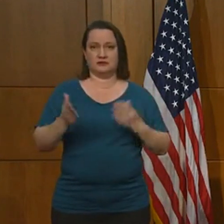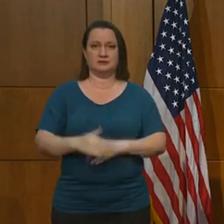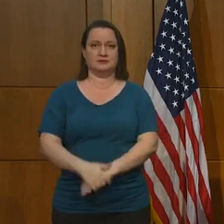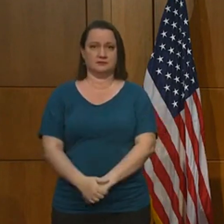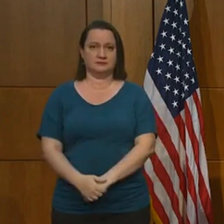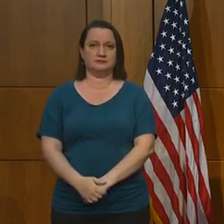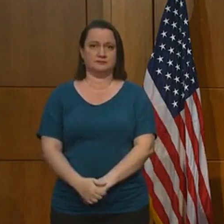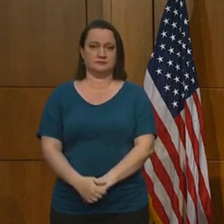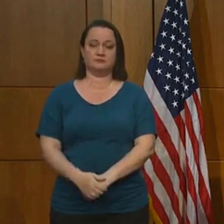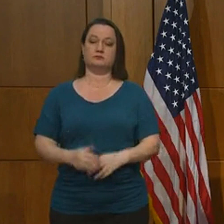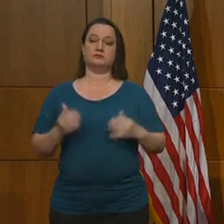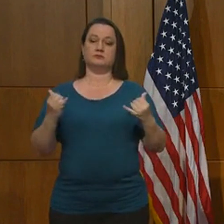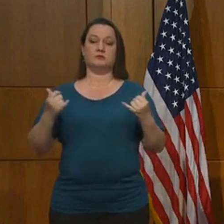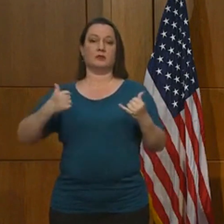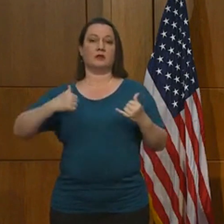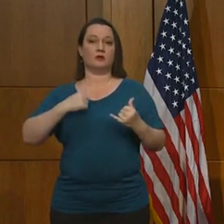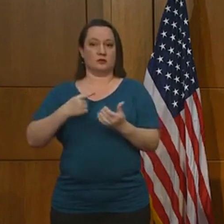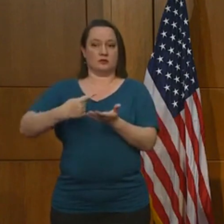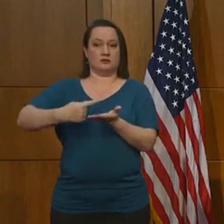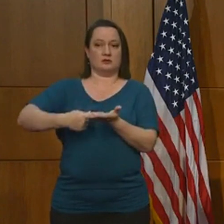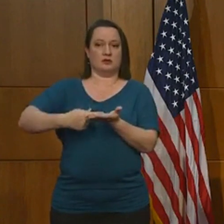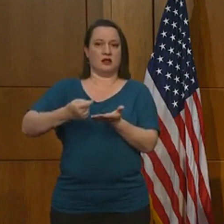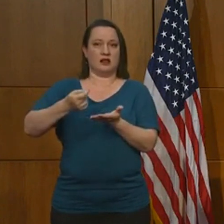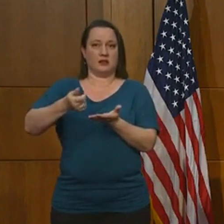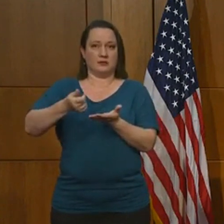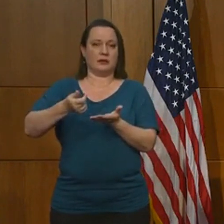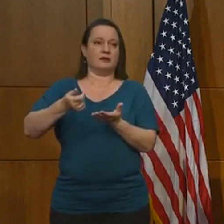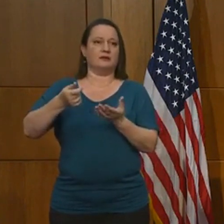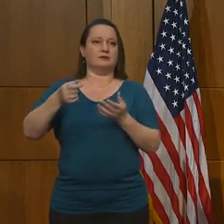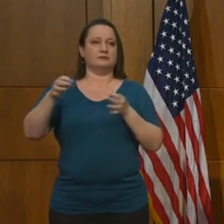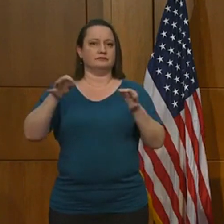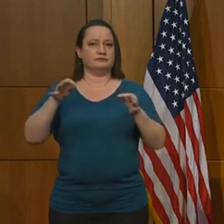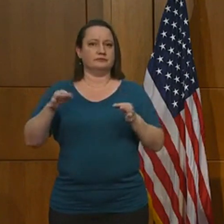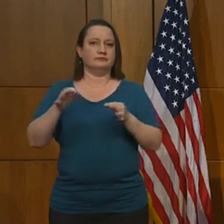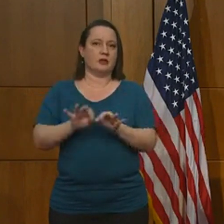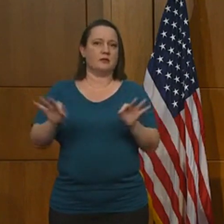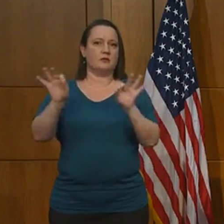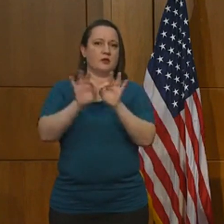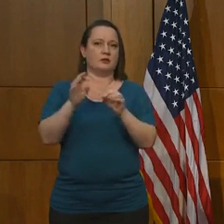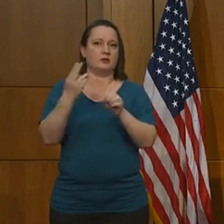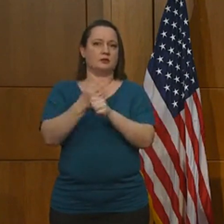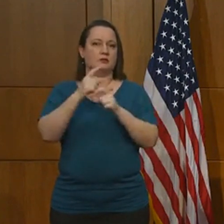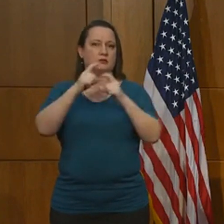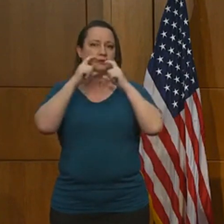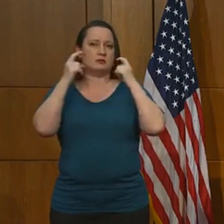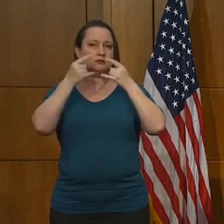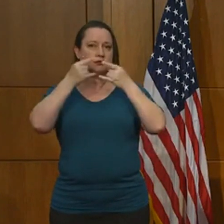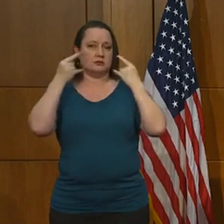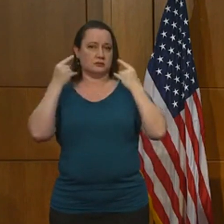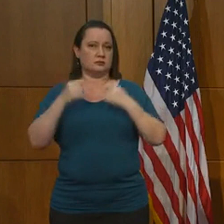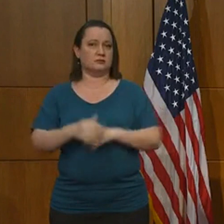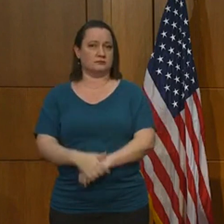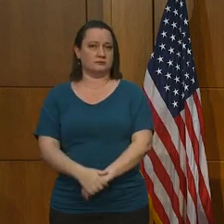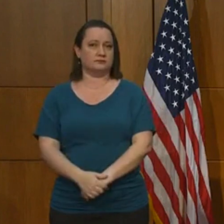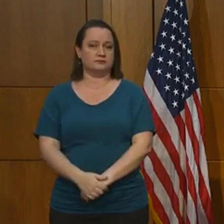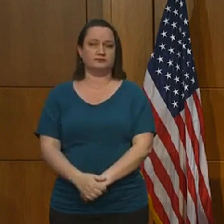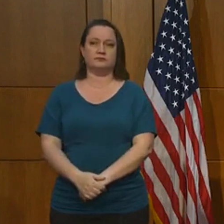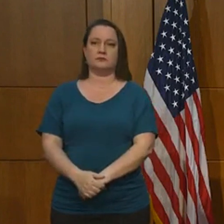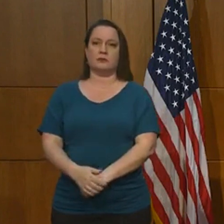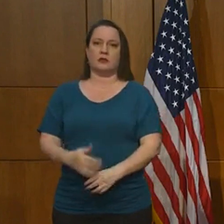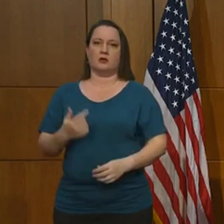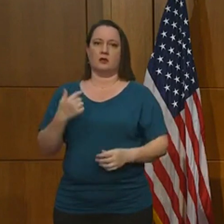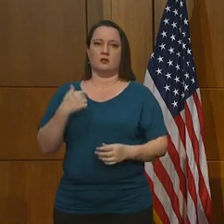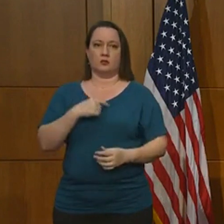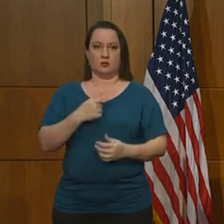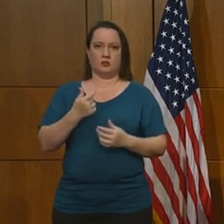a bit earlier today about the importance of wearing face masks, the facial protection, and we are working